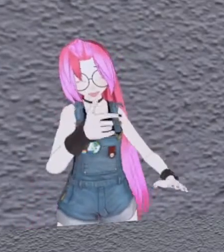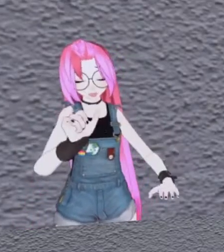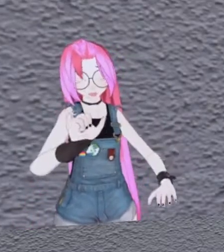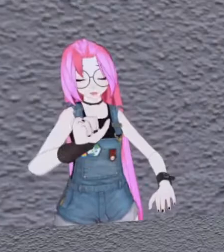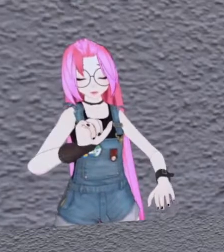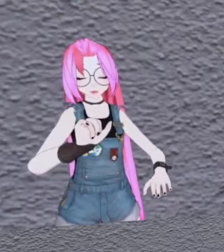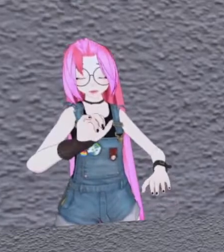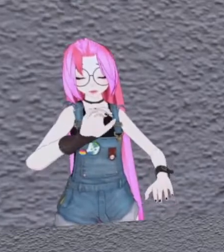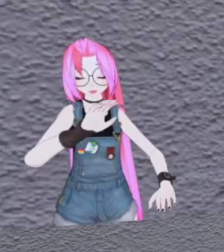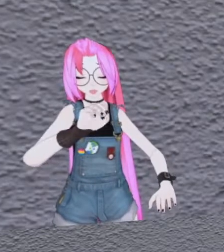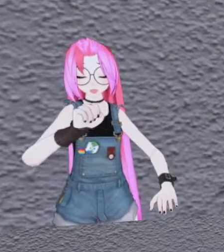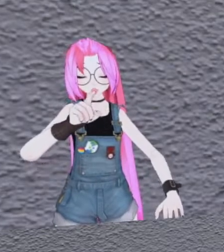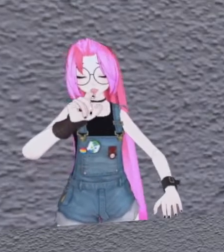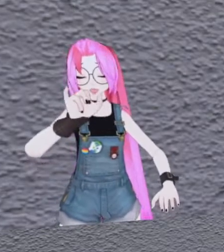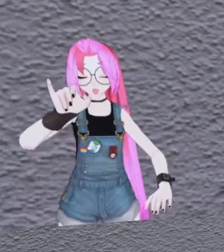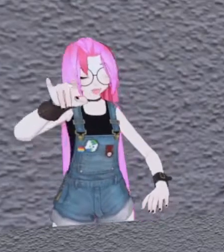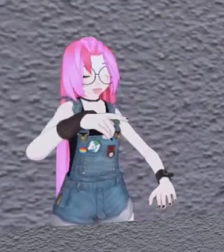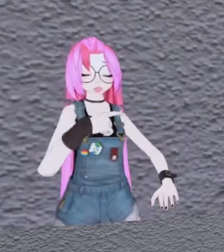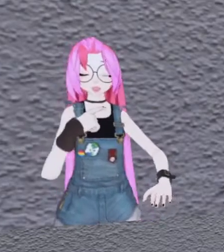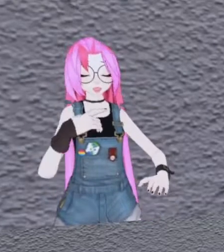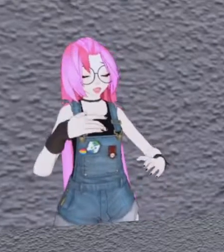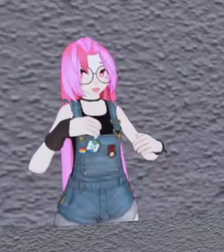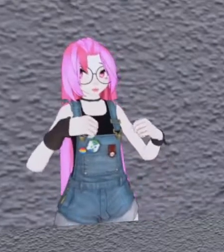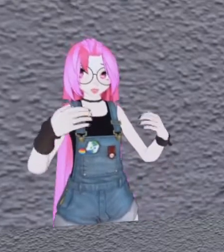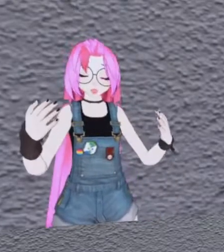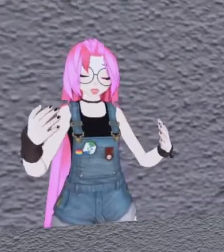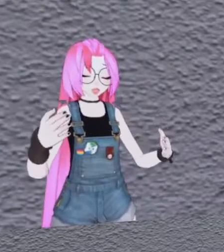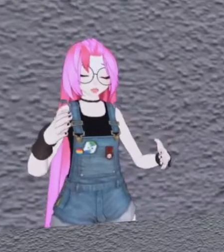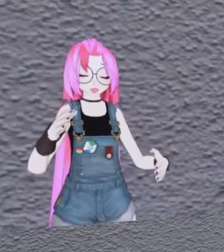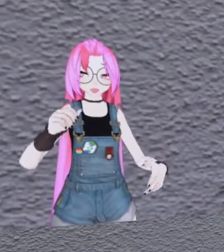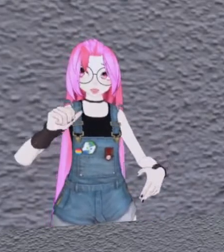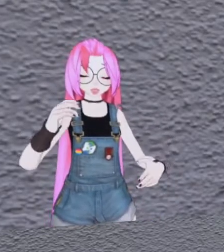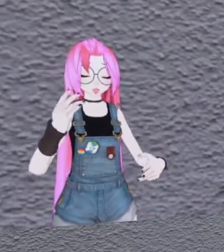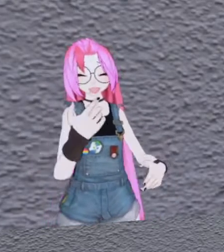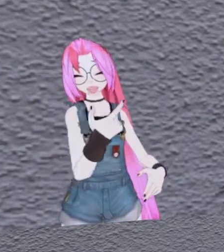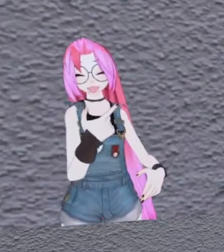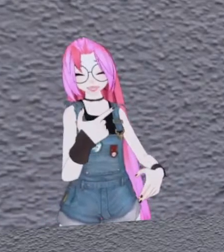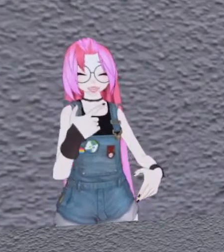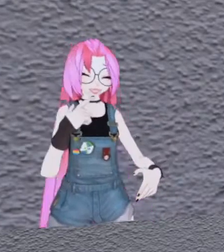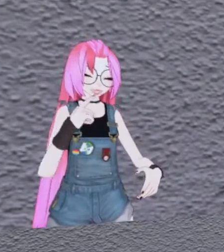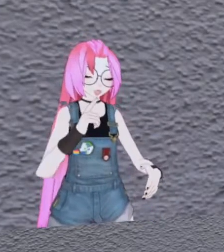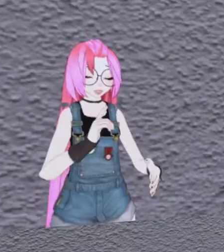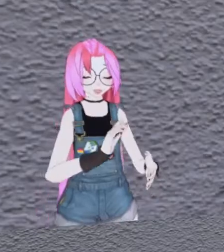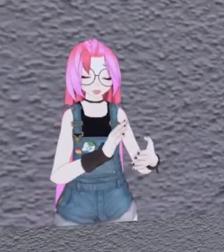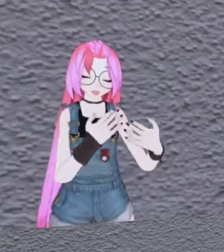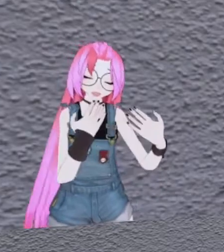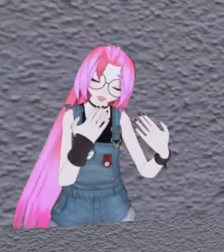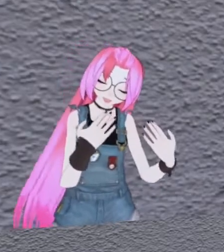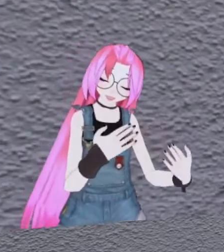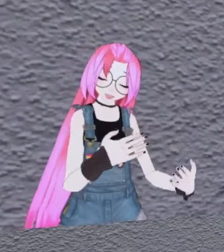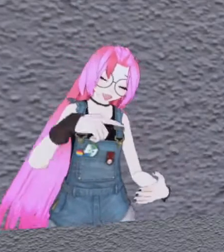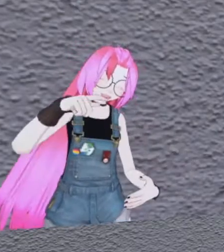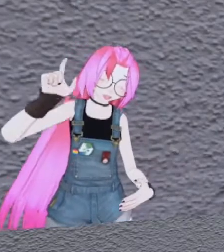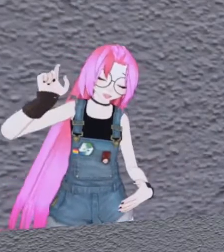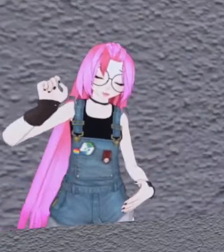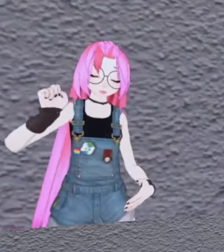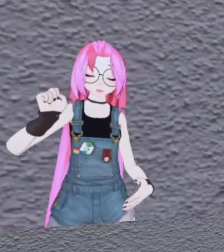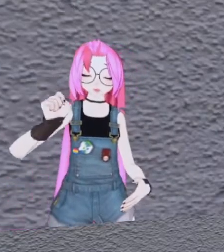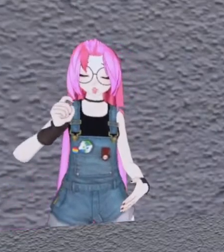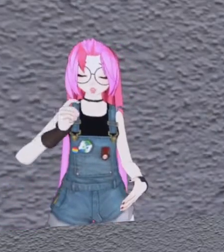that. And like he said, like all of deaf schools are thanks to Gallaudet, that